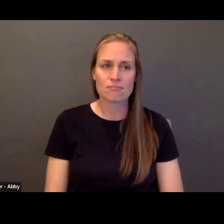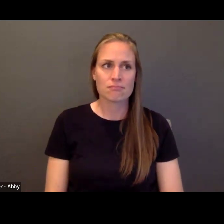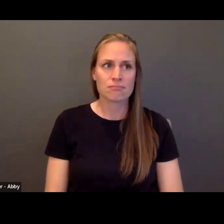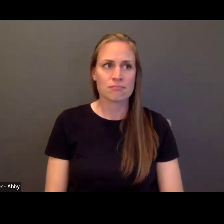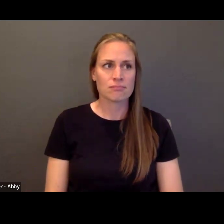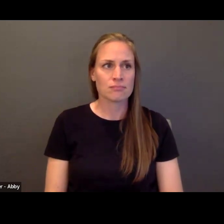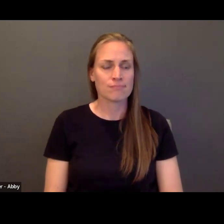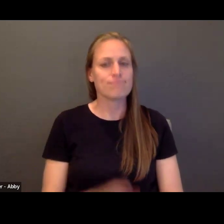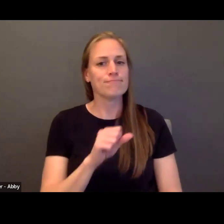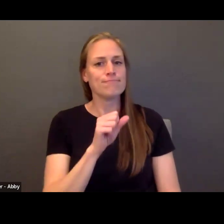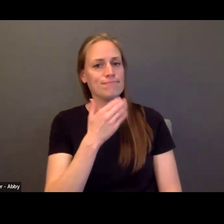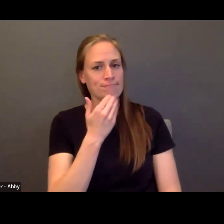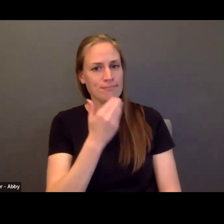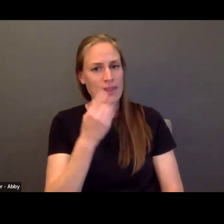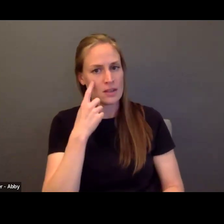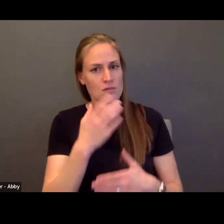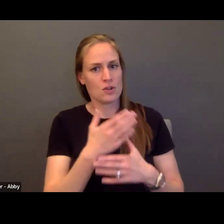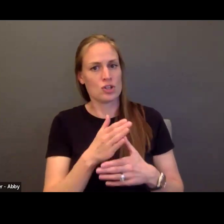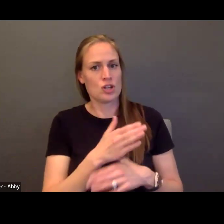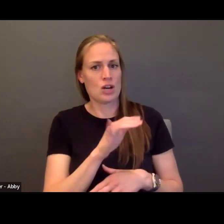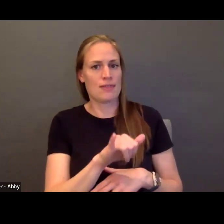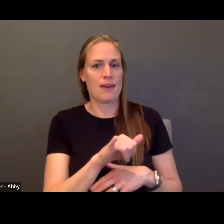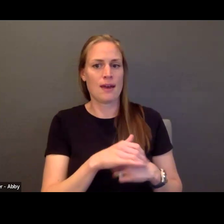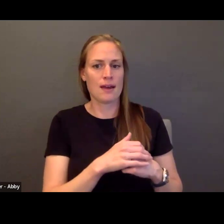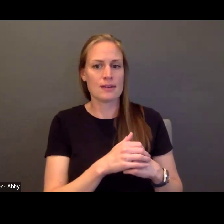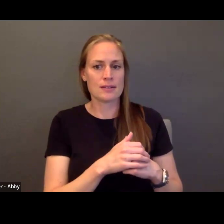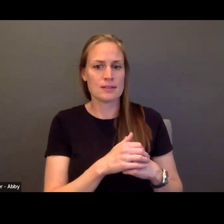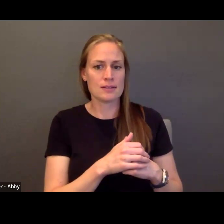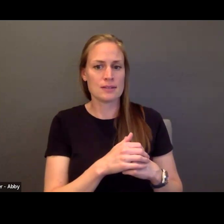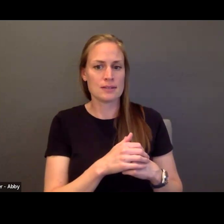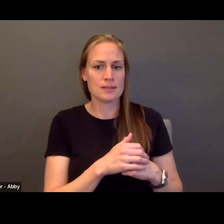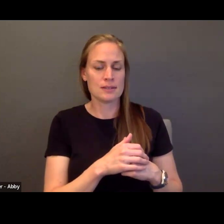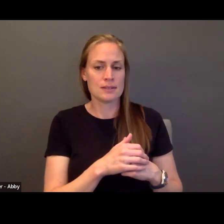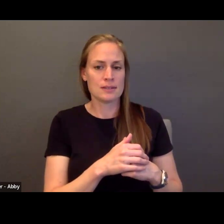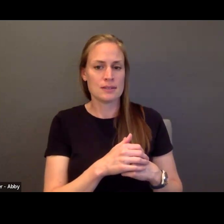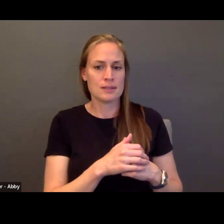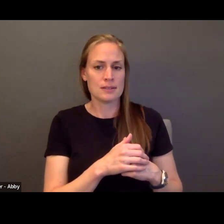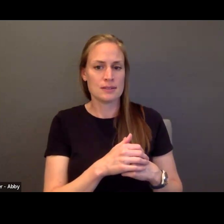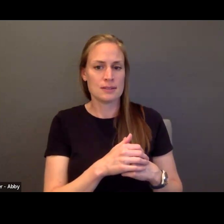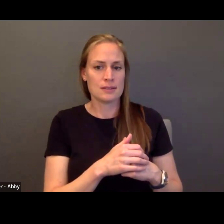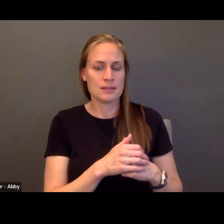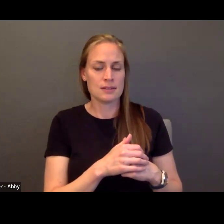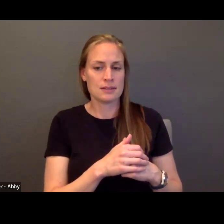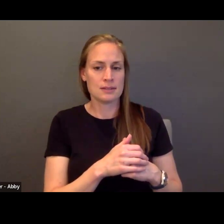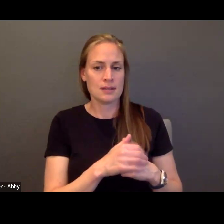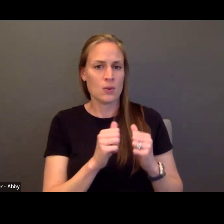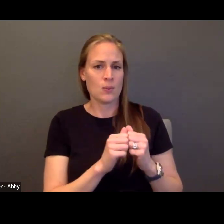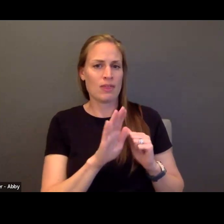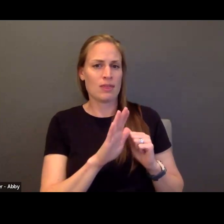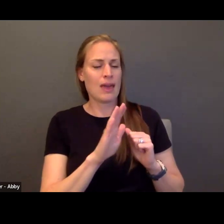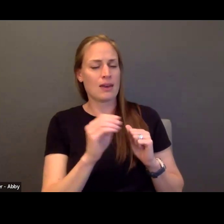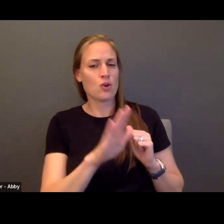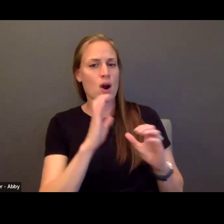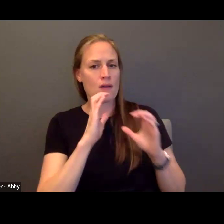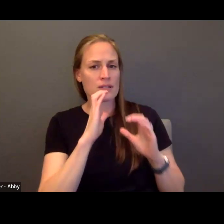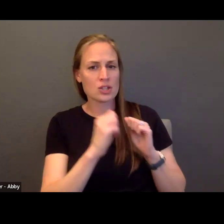first of all, thanks for sharing that insight from your conversations with NAMI reps from across the states. I think that's really meaningful